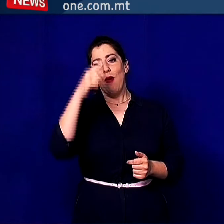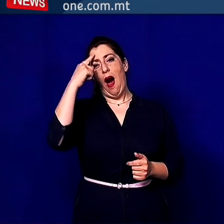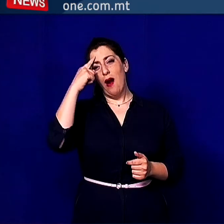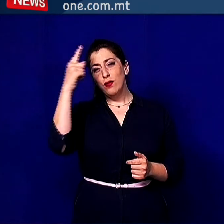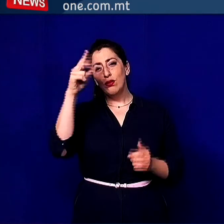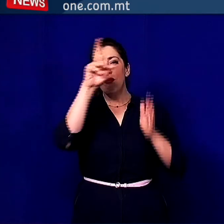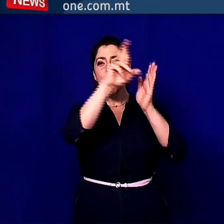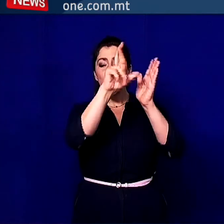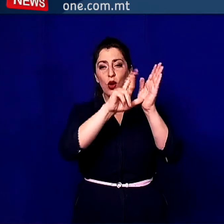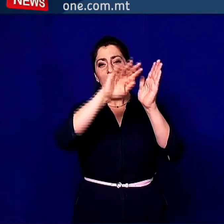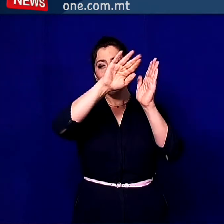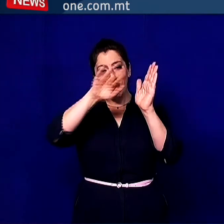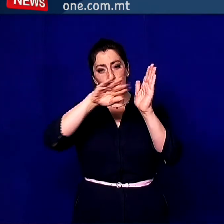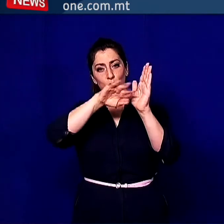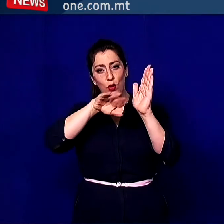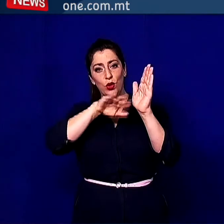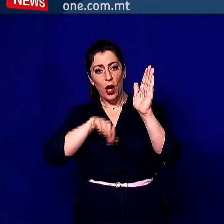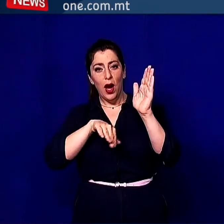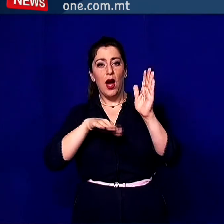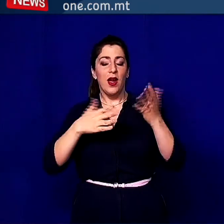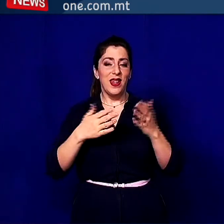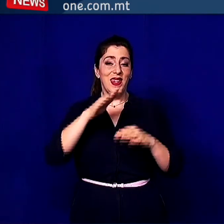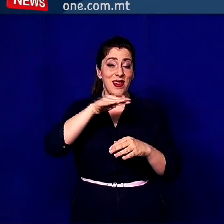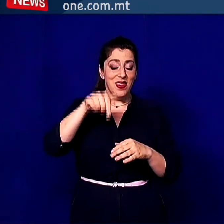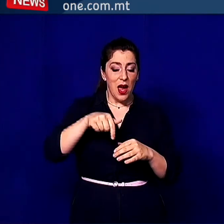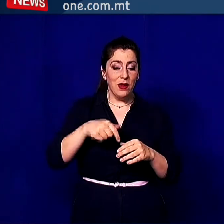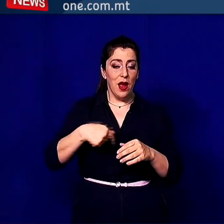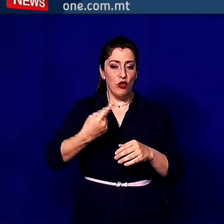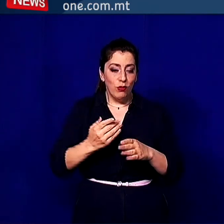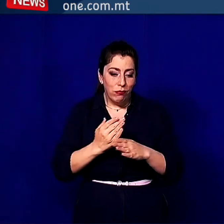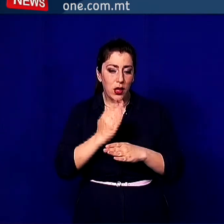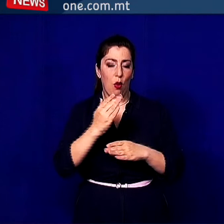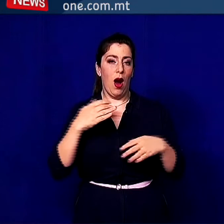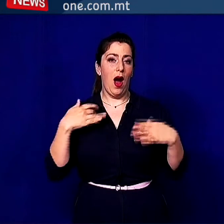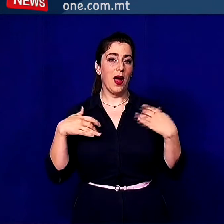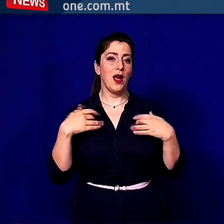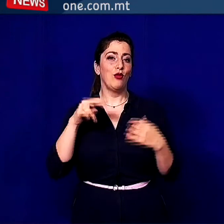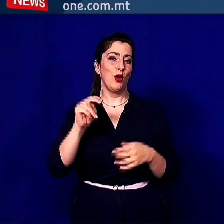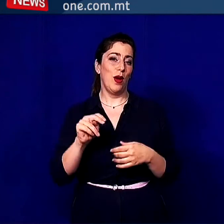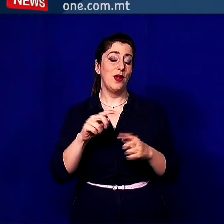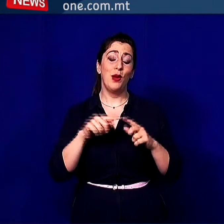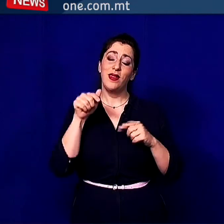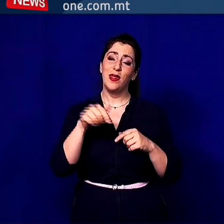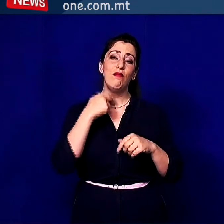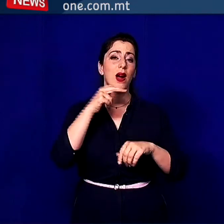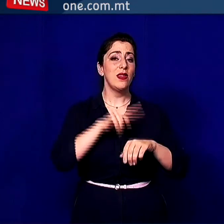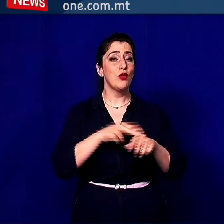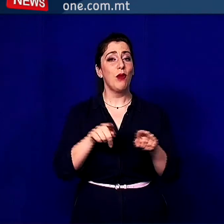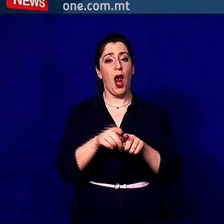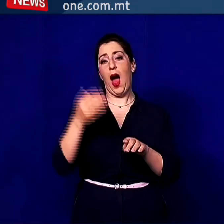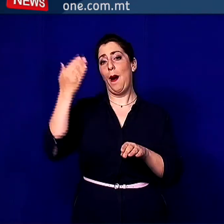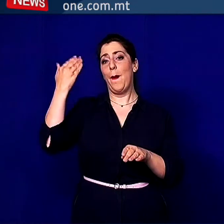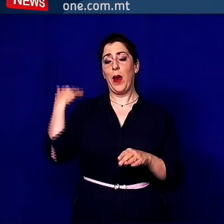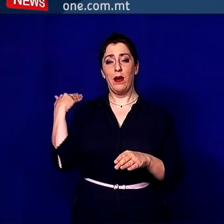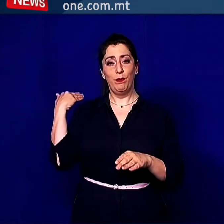jibdew bil-mod imorru għal ħajja normali tagħhom. Però ma tistax tkun ħajja kif kienet qabel, allura importanti